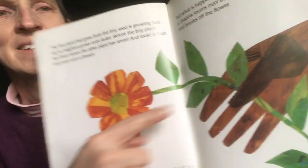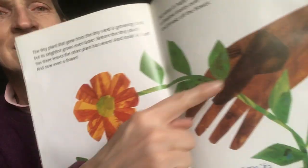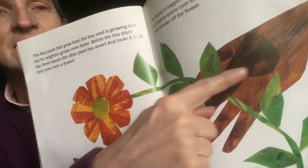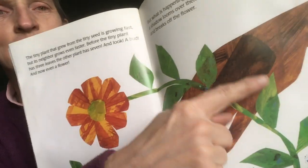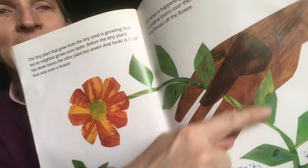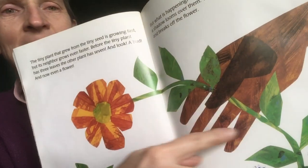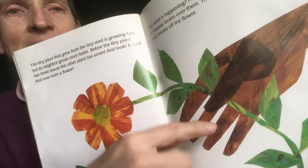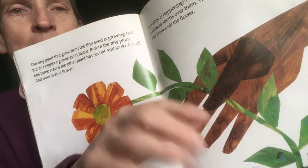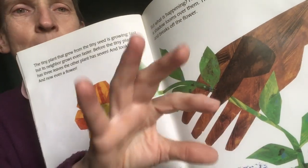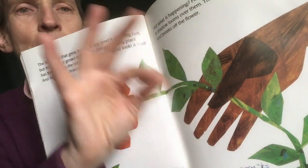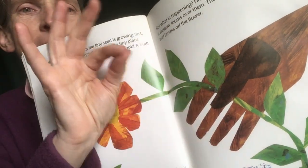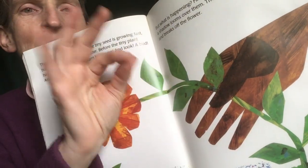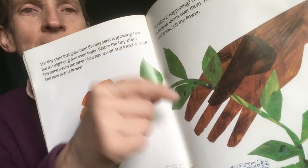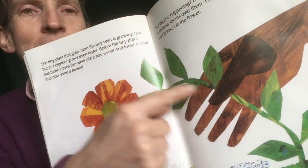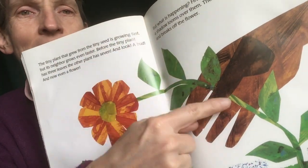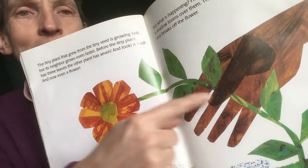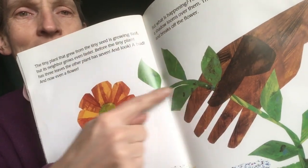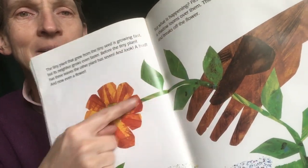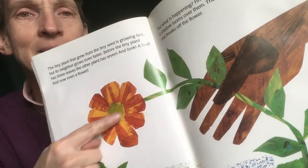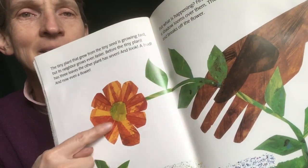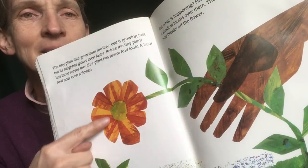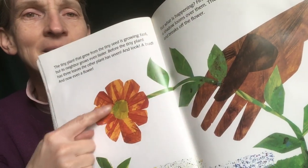There's a big hand picking the flower.